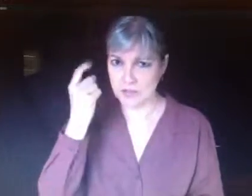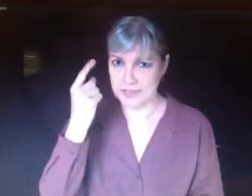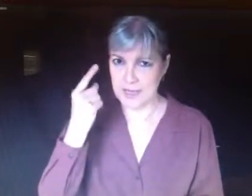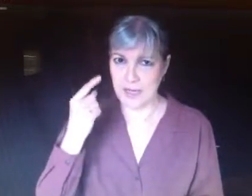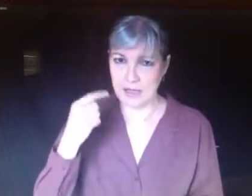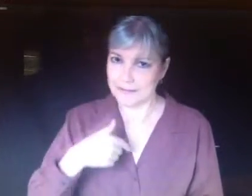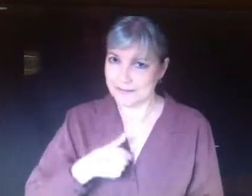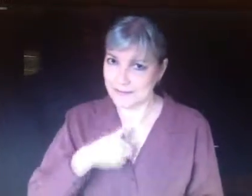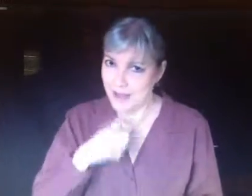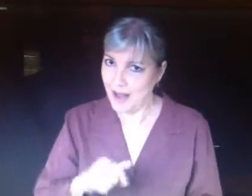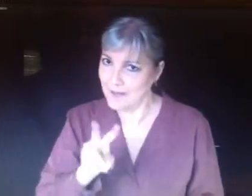let my animal go?